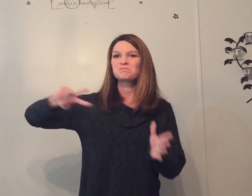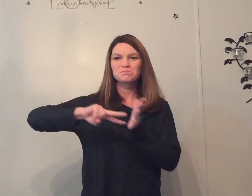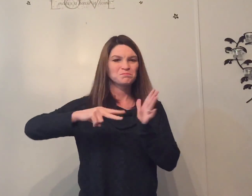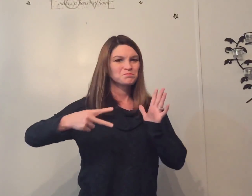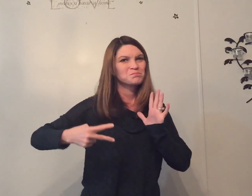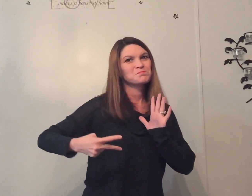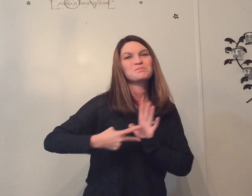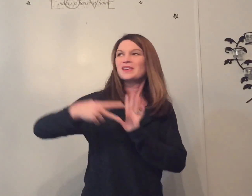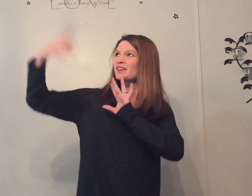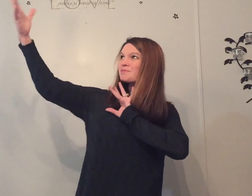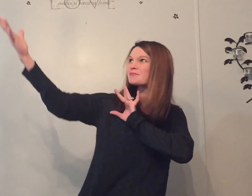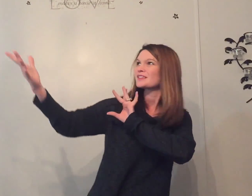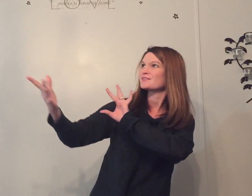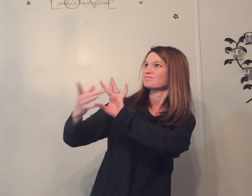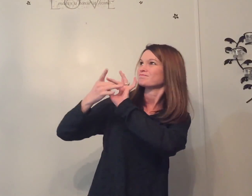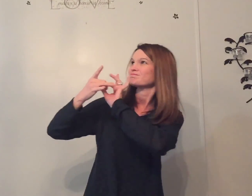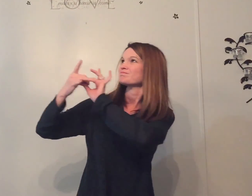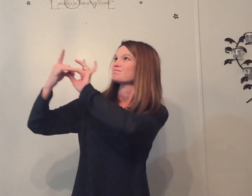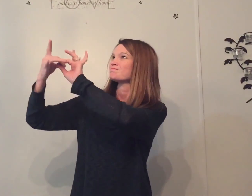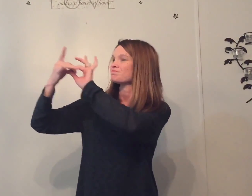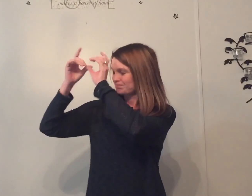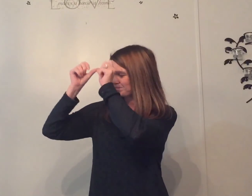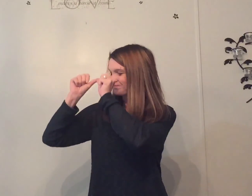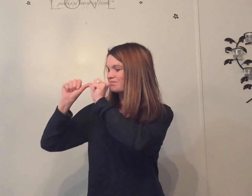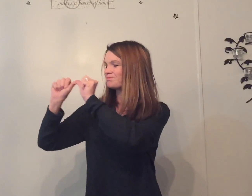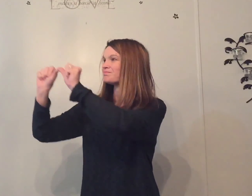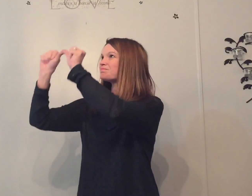tongue can let me this depart.